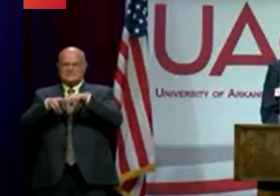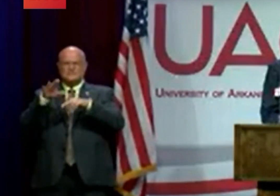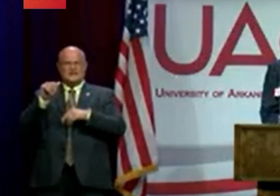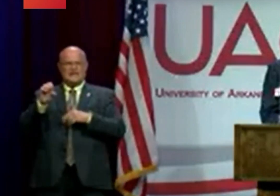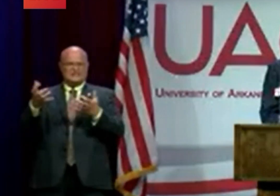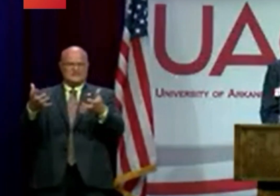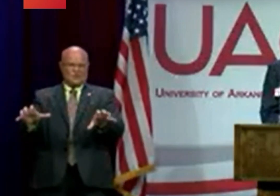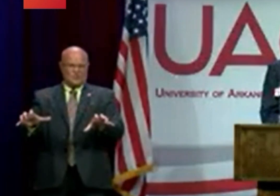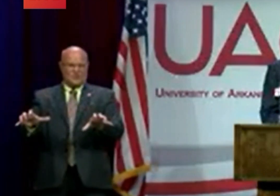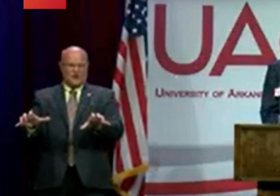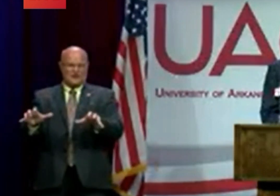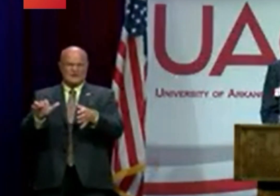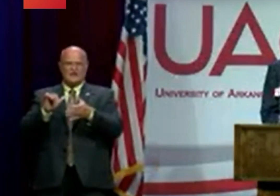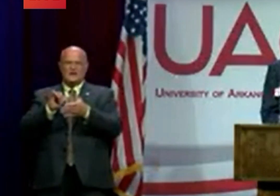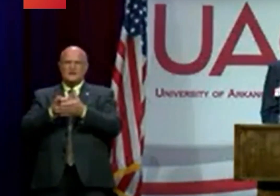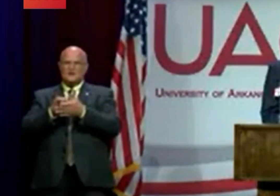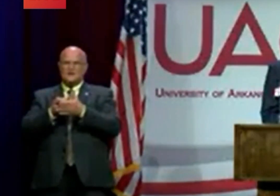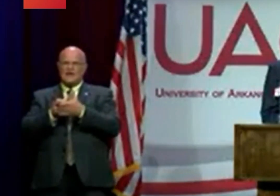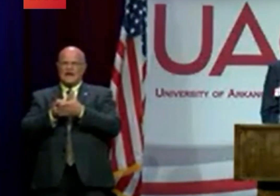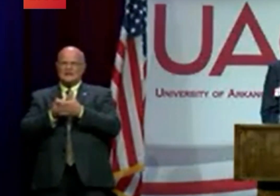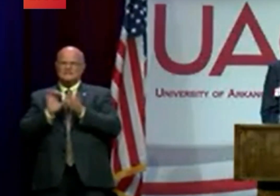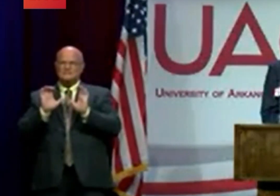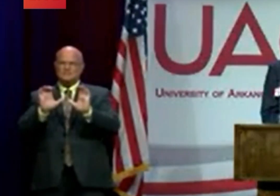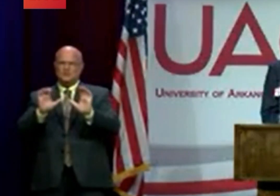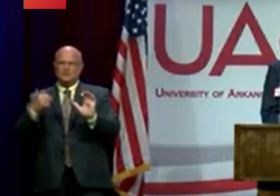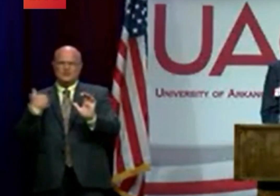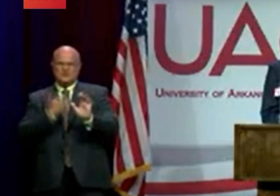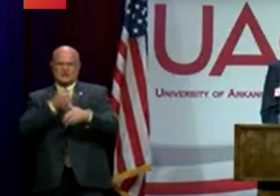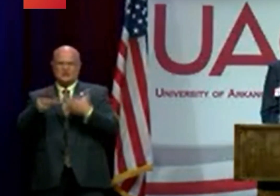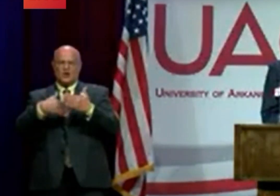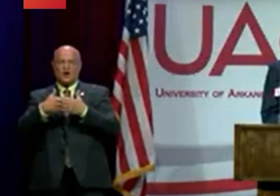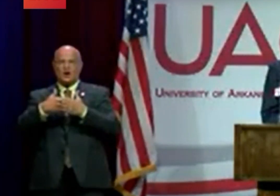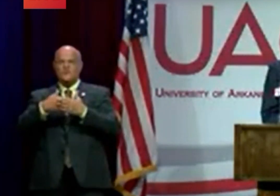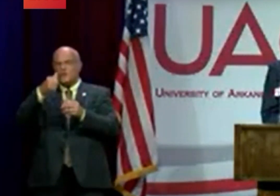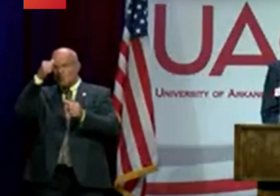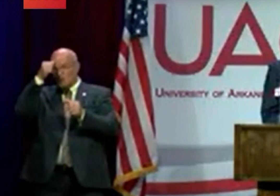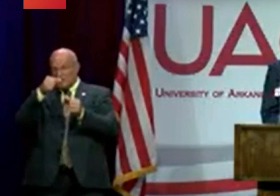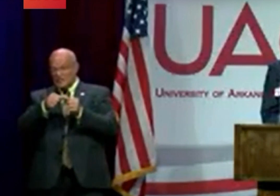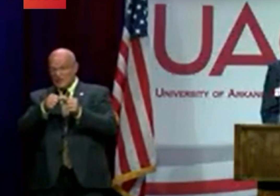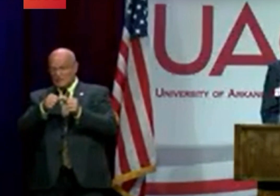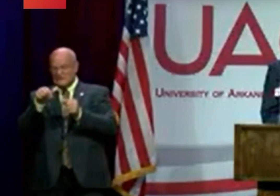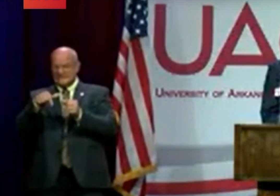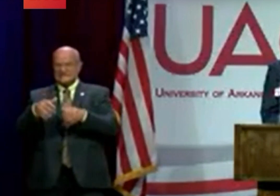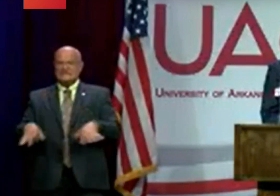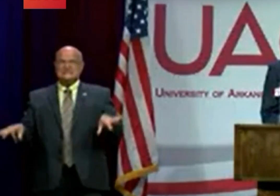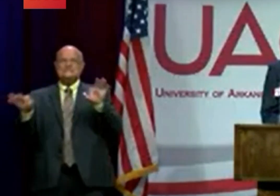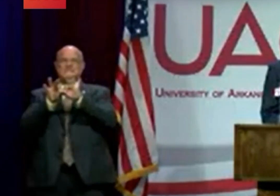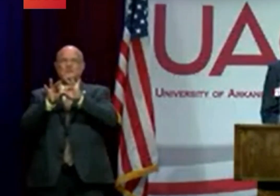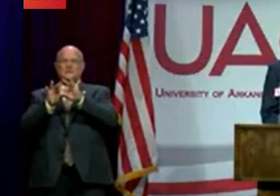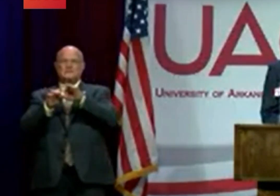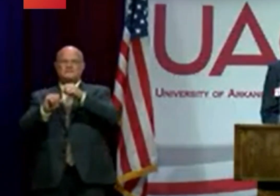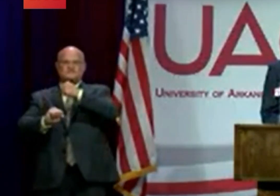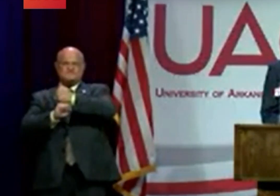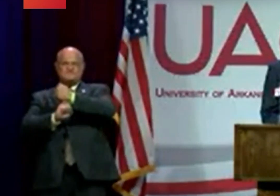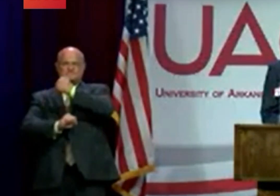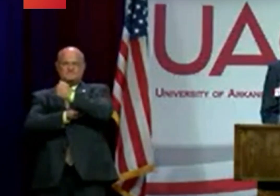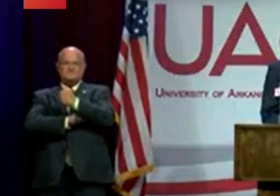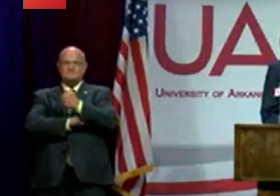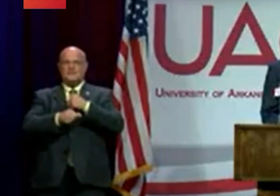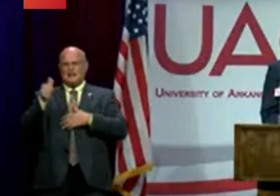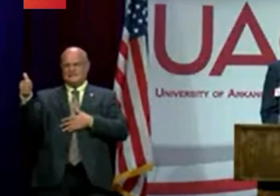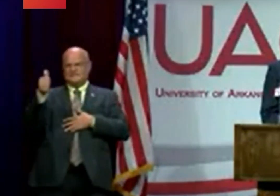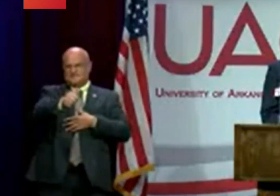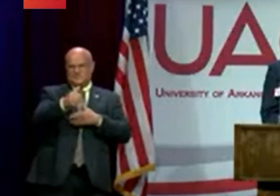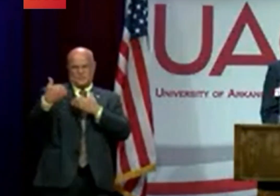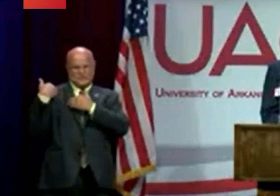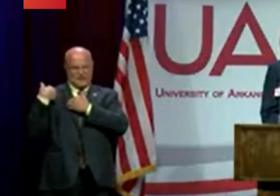so that should drive us all to remember how important the fundamental principles of individual